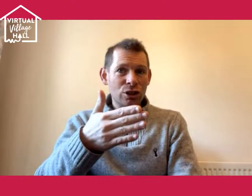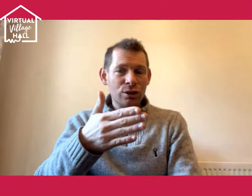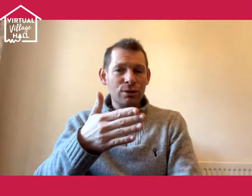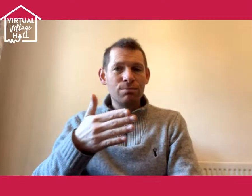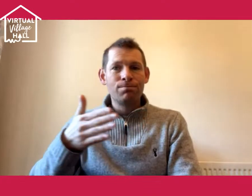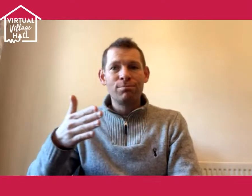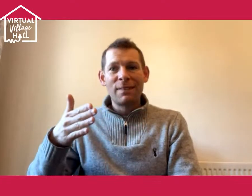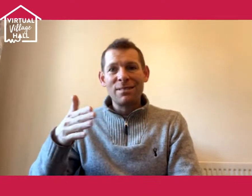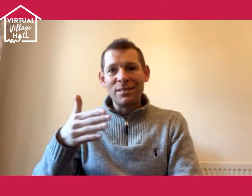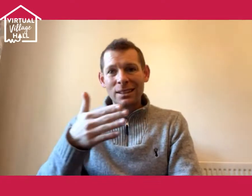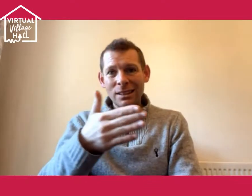Fish,